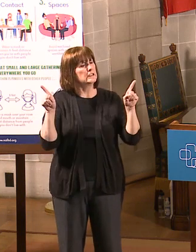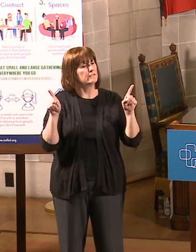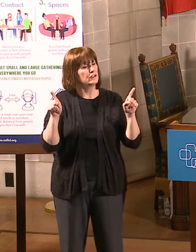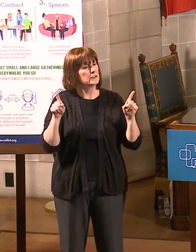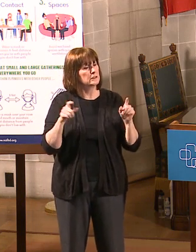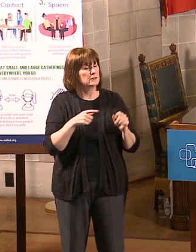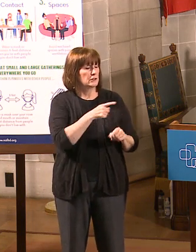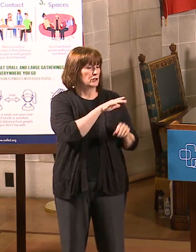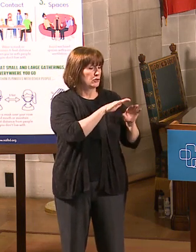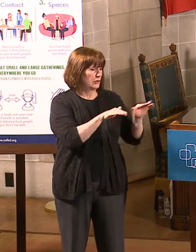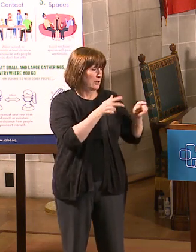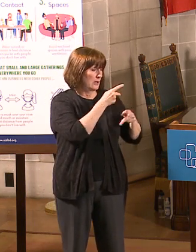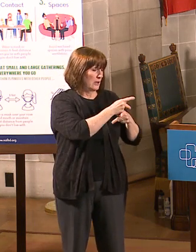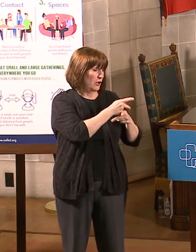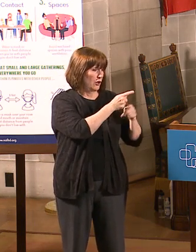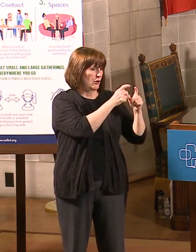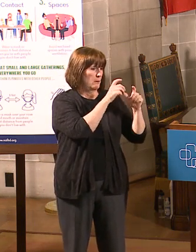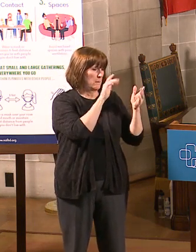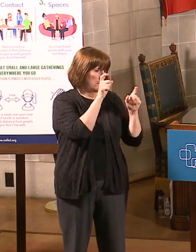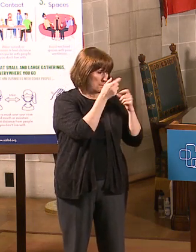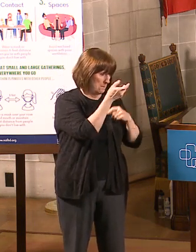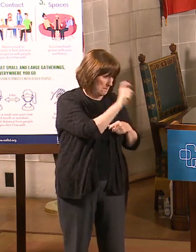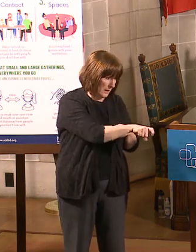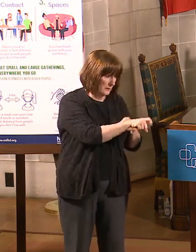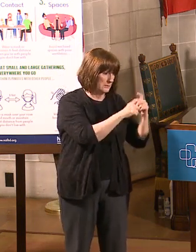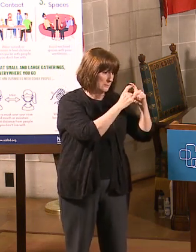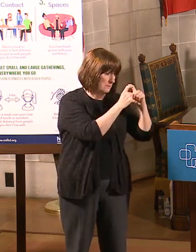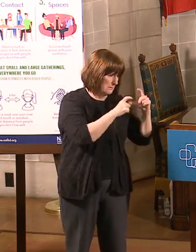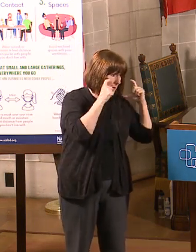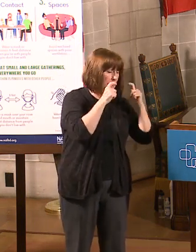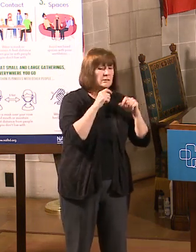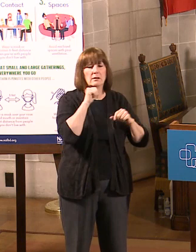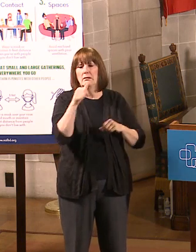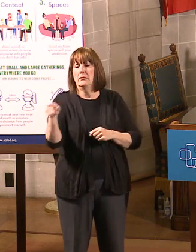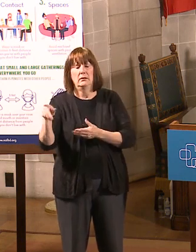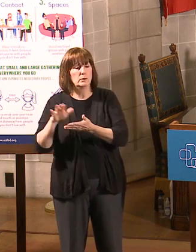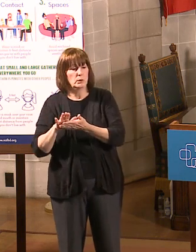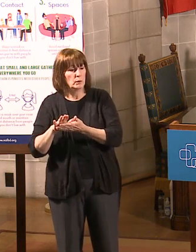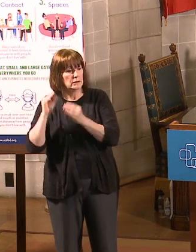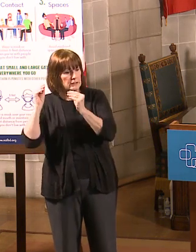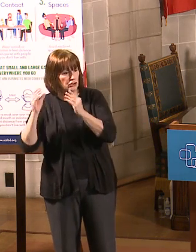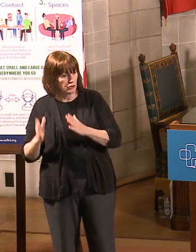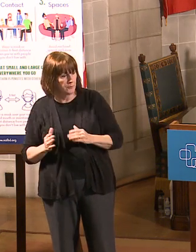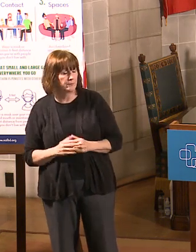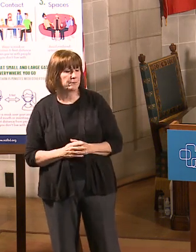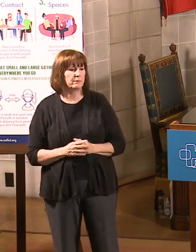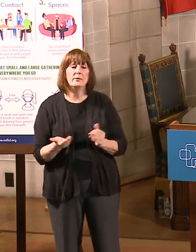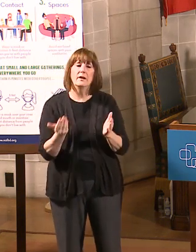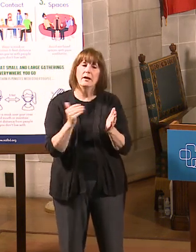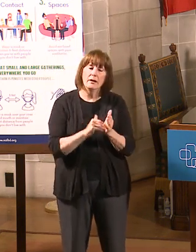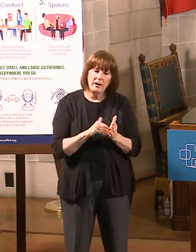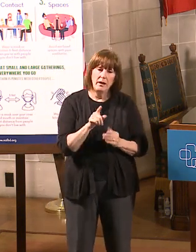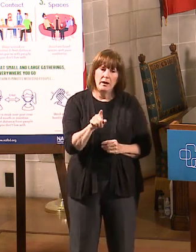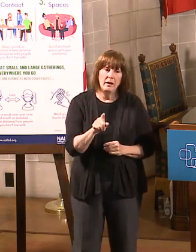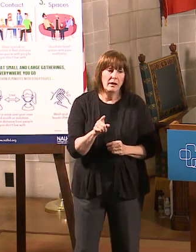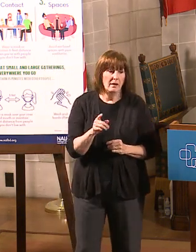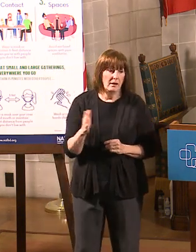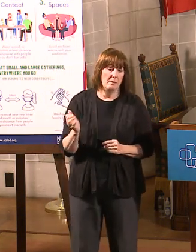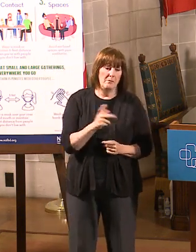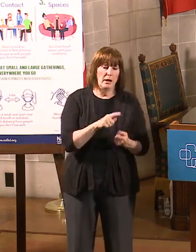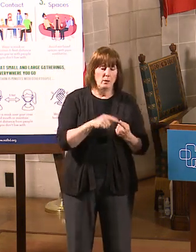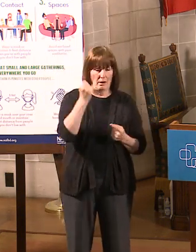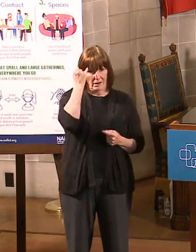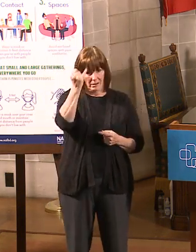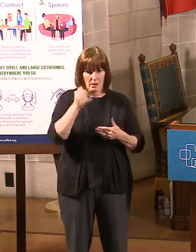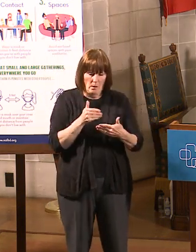child care providers to wear masks, however, school teachers, administrators, and so forth are not required to wear masks? And again, it really gets back to that notion of being close